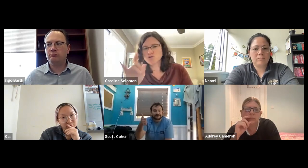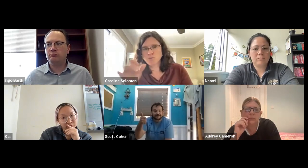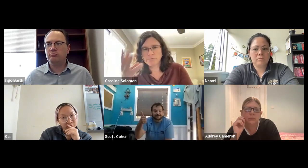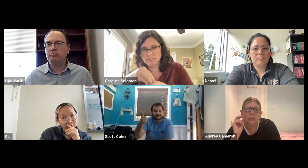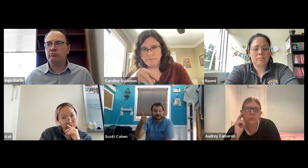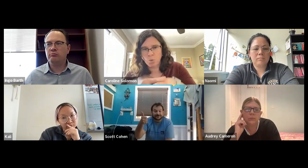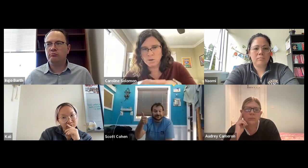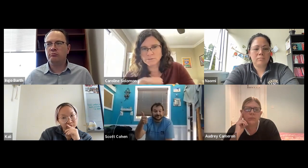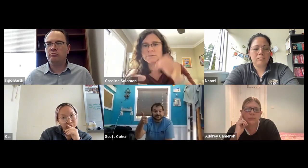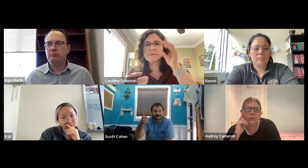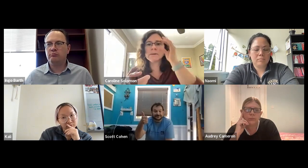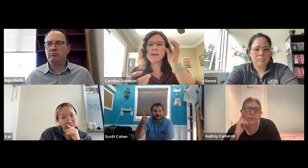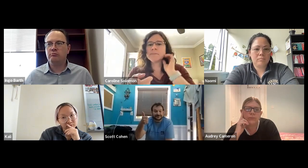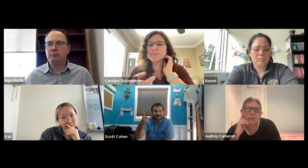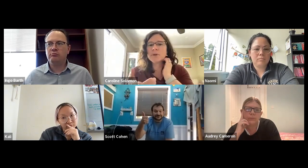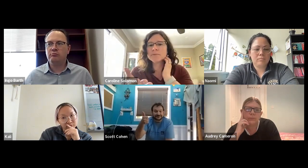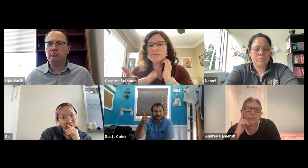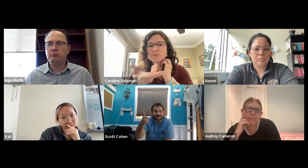know. And obviously,